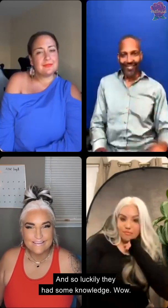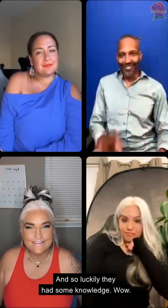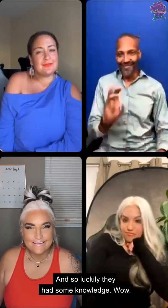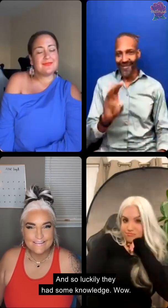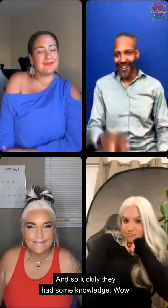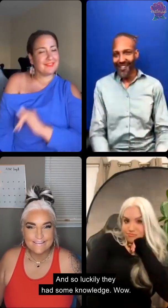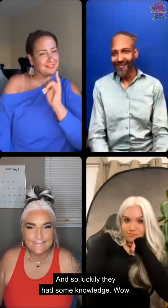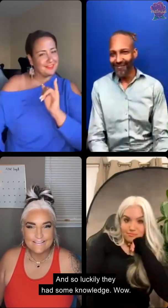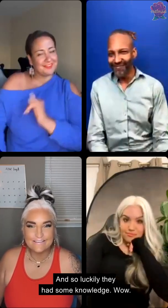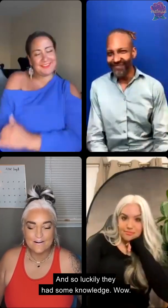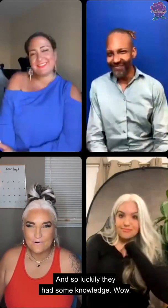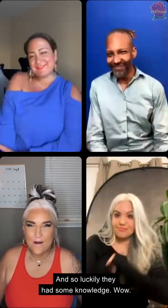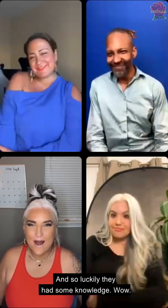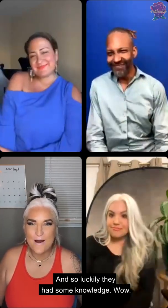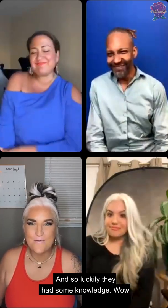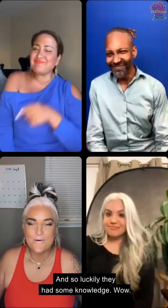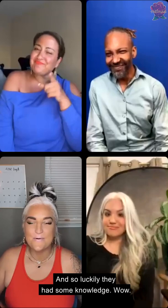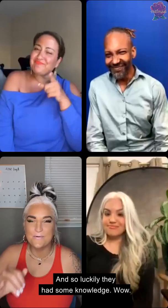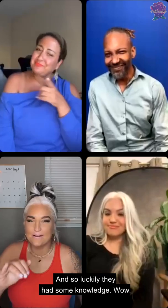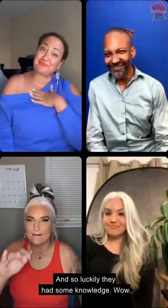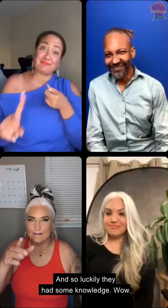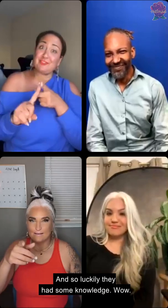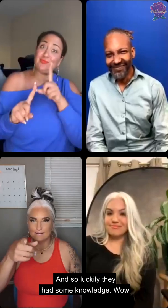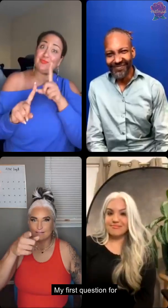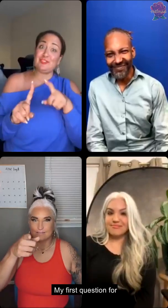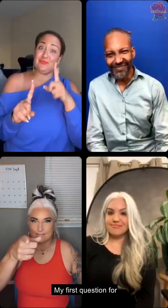had some knowledge. Wow.